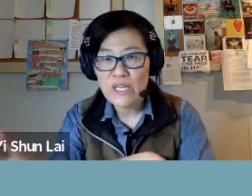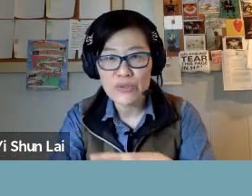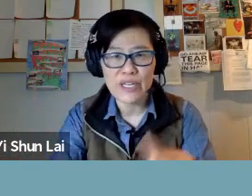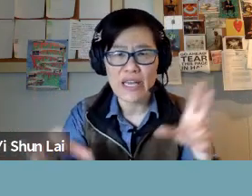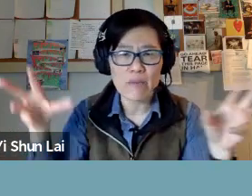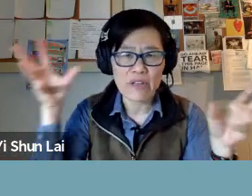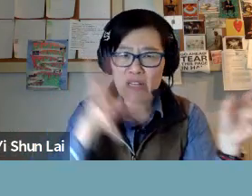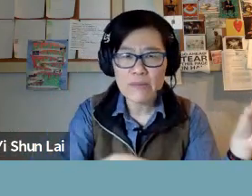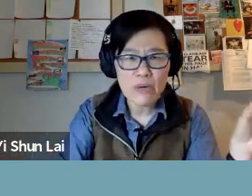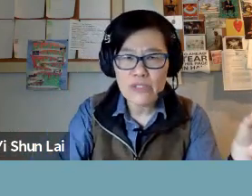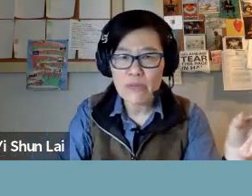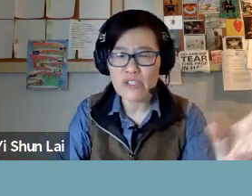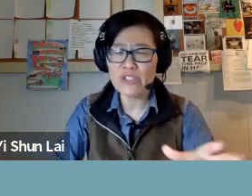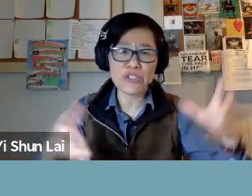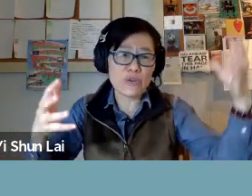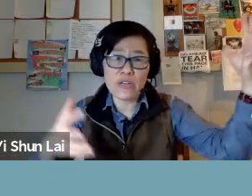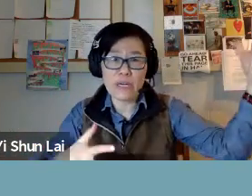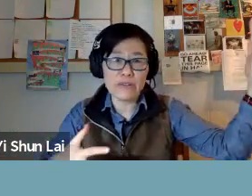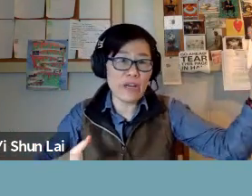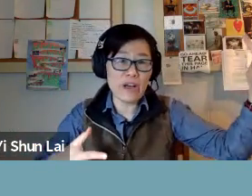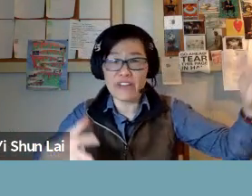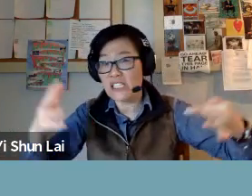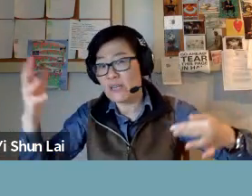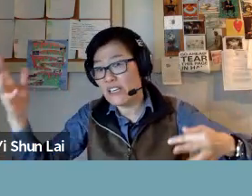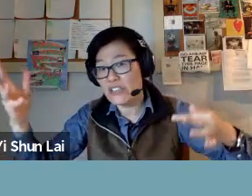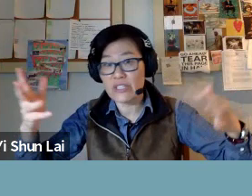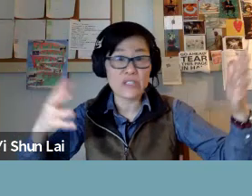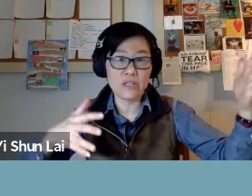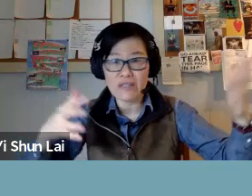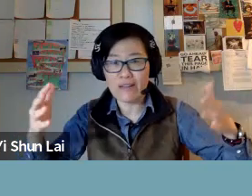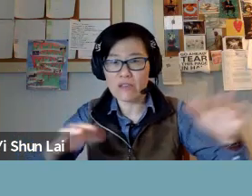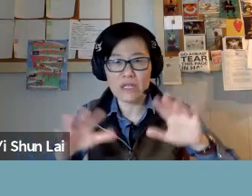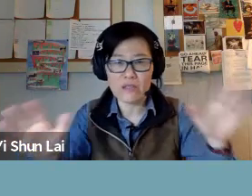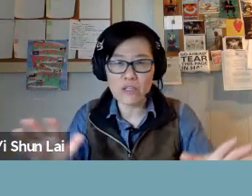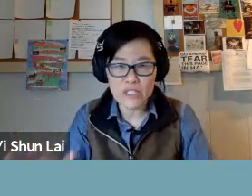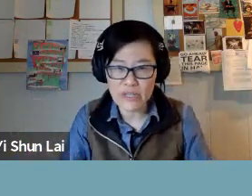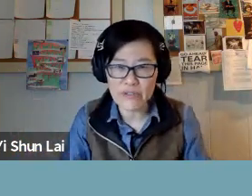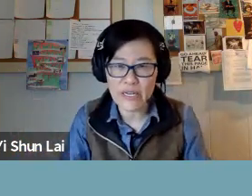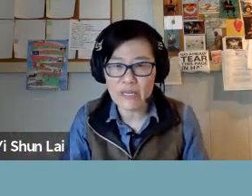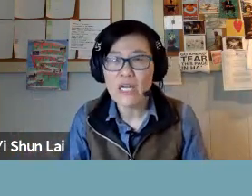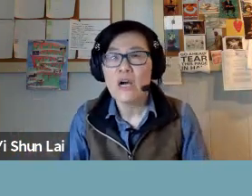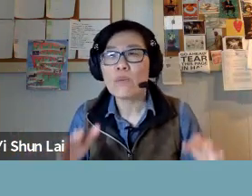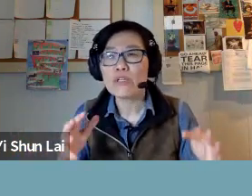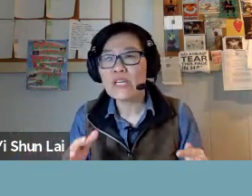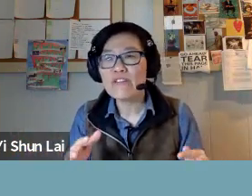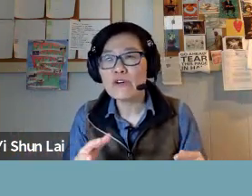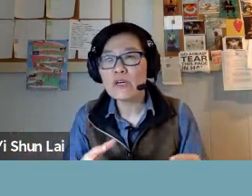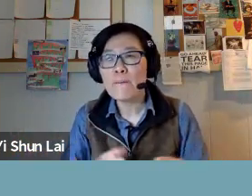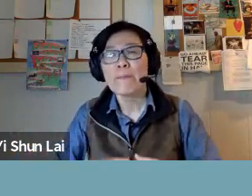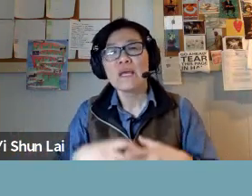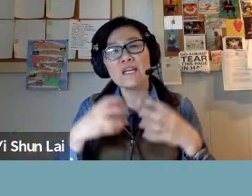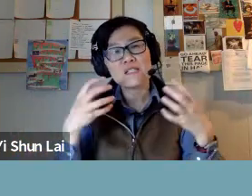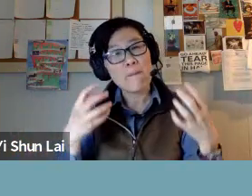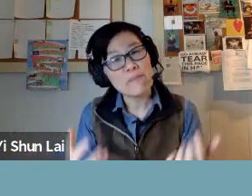plot twists or like hammer the themes home too much. This is a story about love and expectations, nobody's looking for that, right? What we're looking